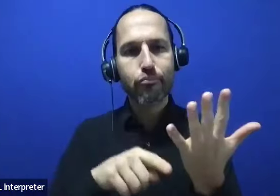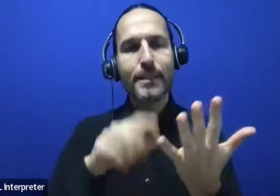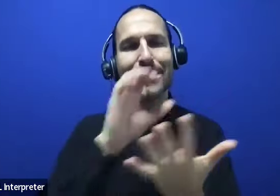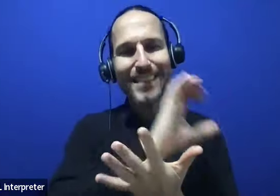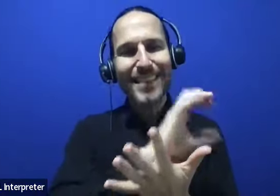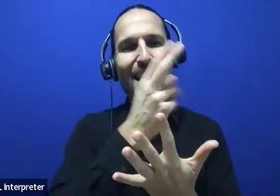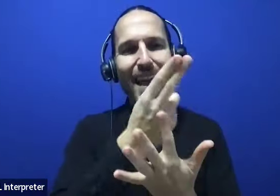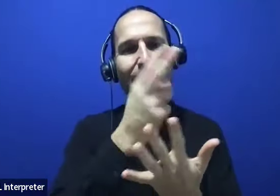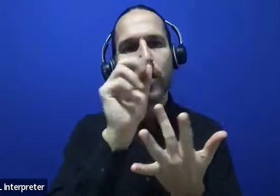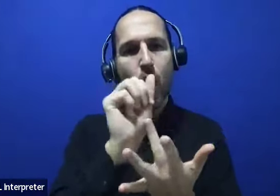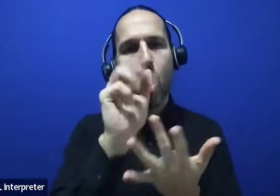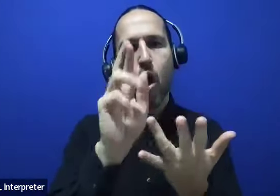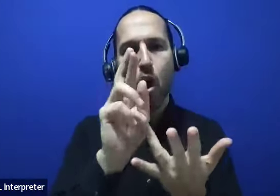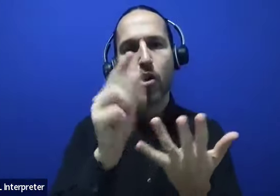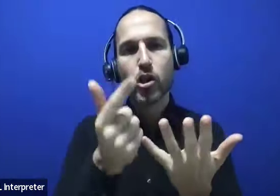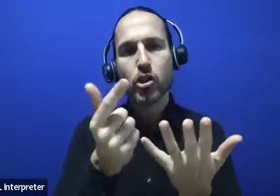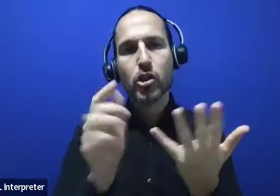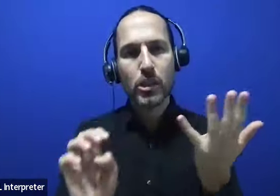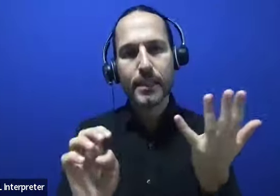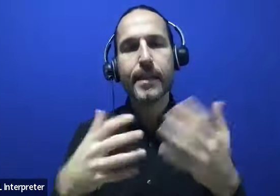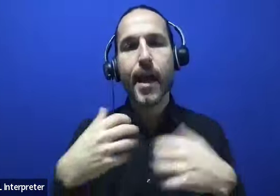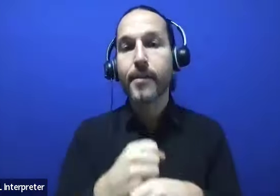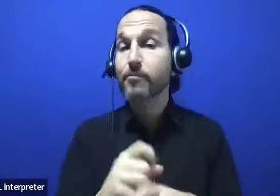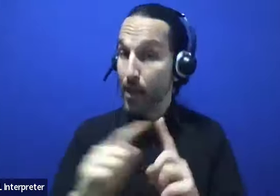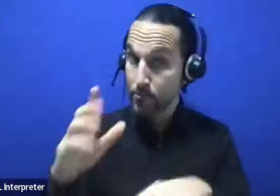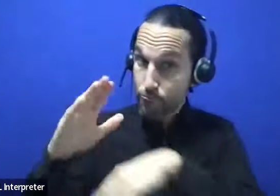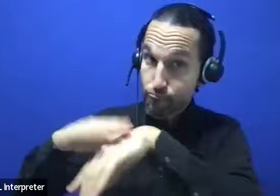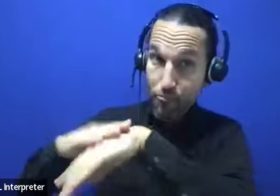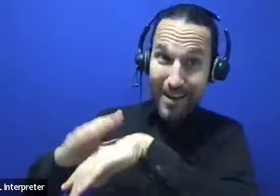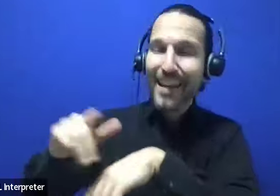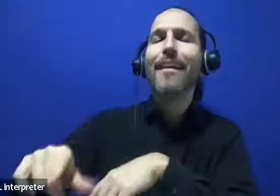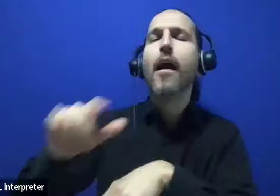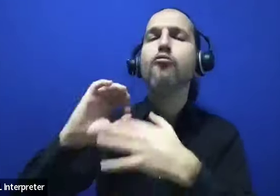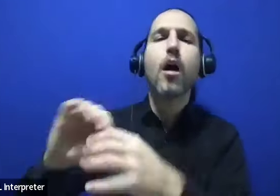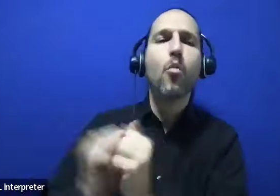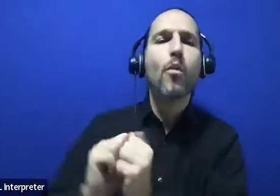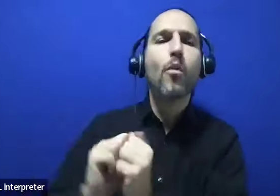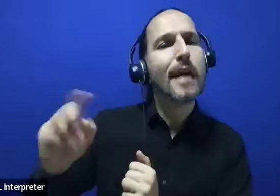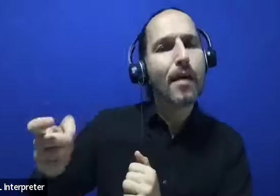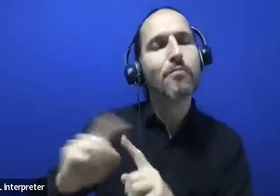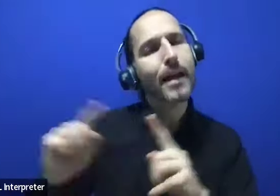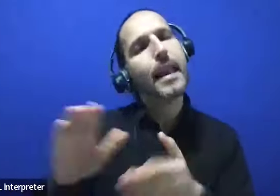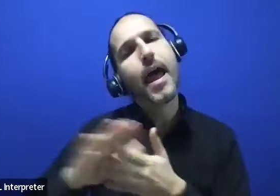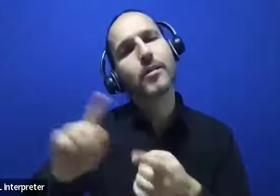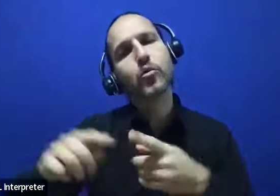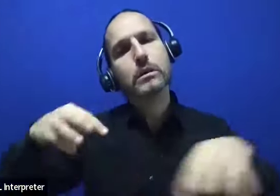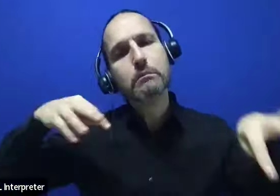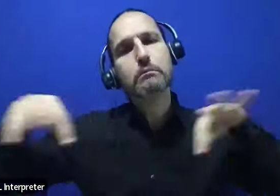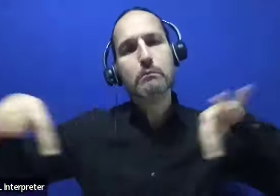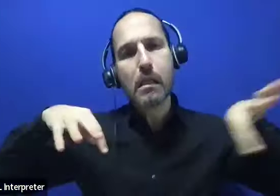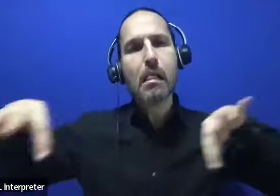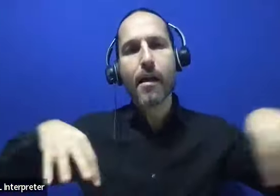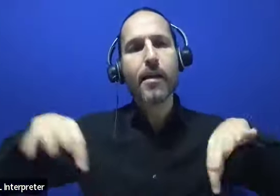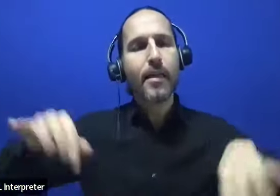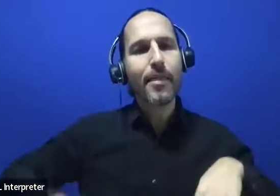CHARGE stand for. Now I have to caution you, we don't use this for diagnosis, but it still is not a bad way to talk about some of the major features that we